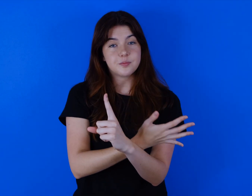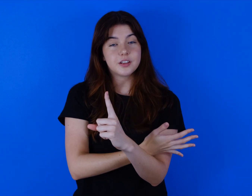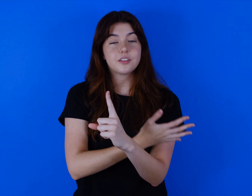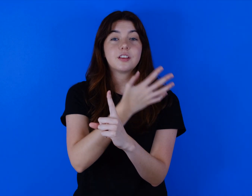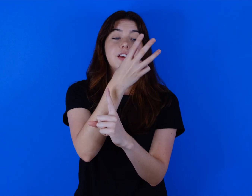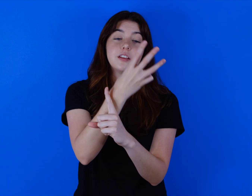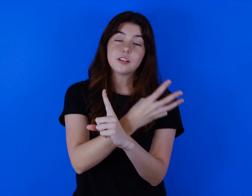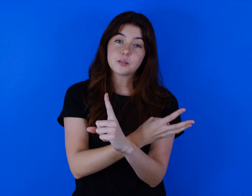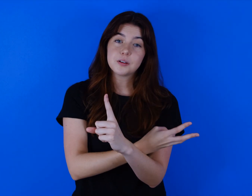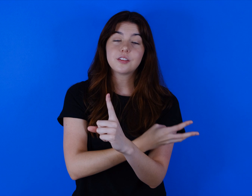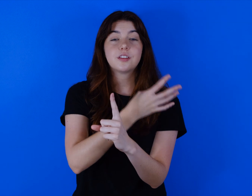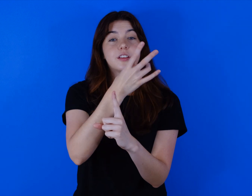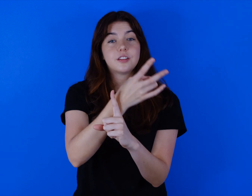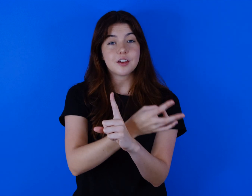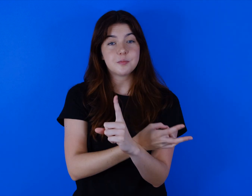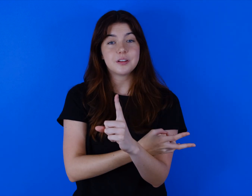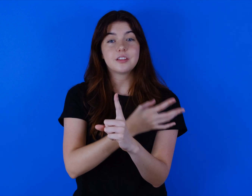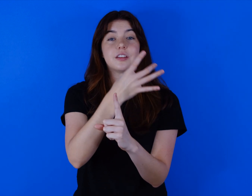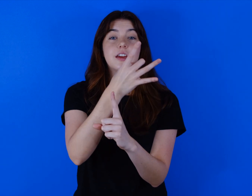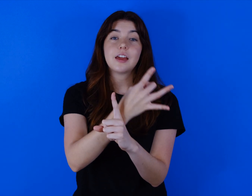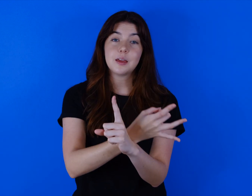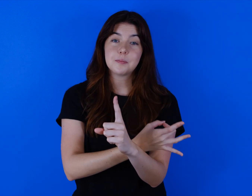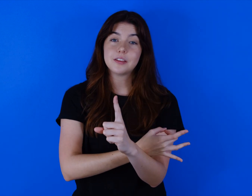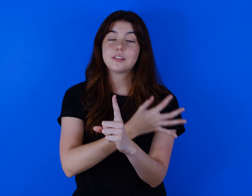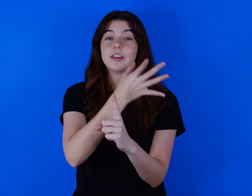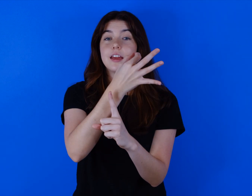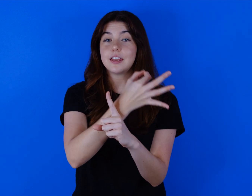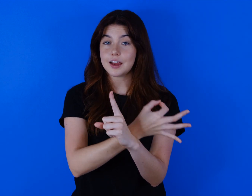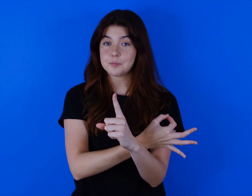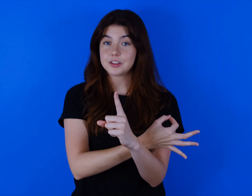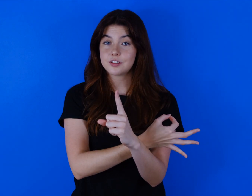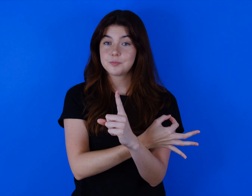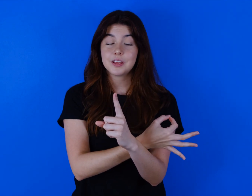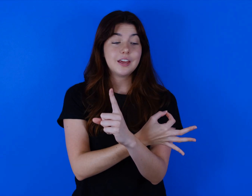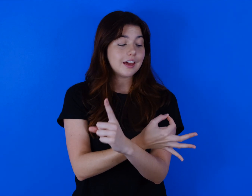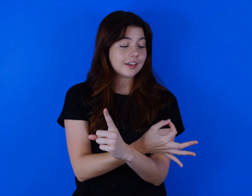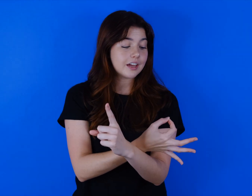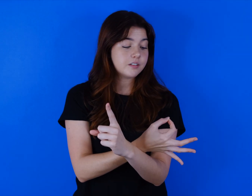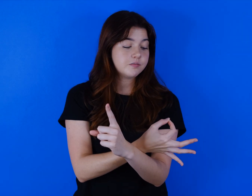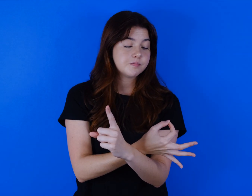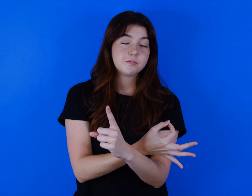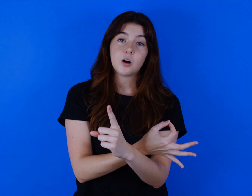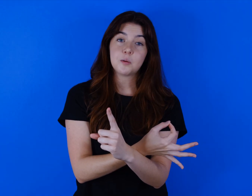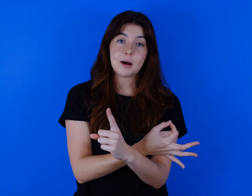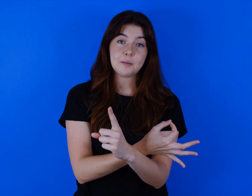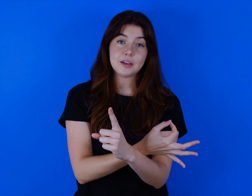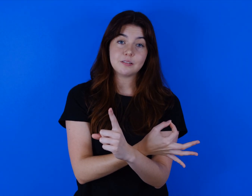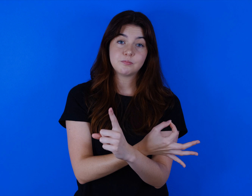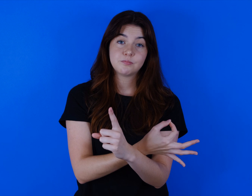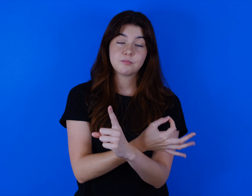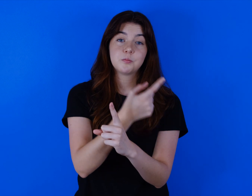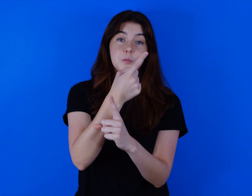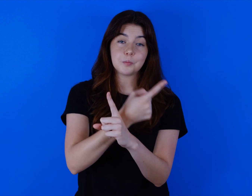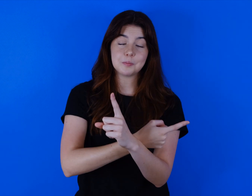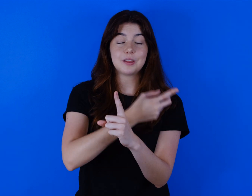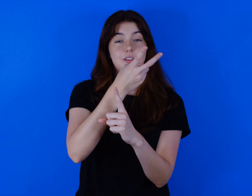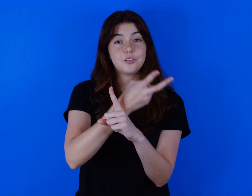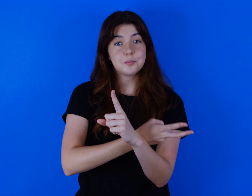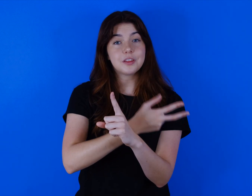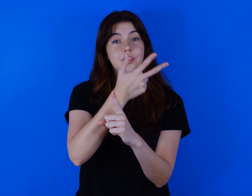months, 6 months, 7 months, 8 months, and 9 months. Again, all palm in. 1 month, 2 months, 3